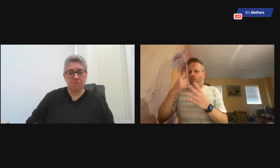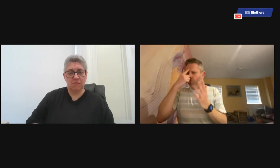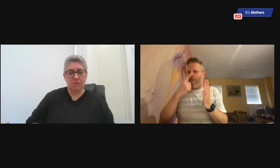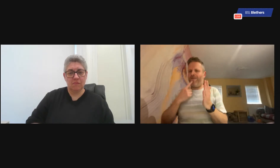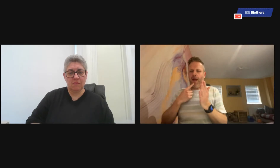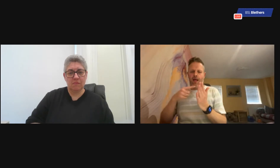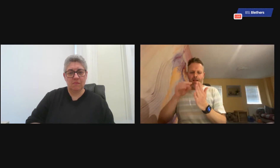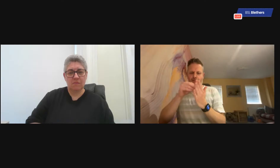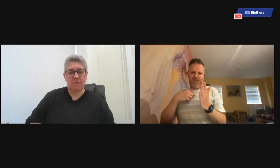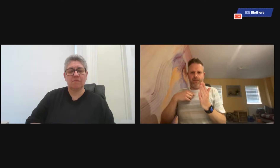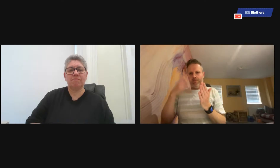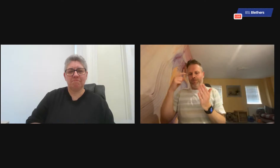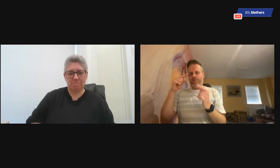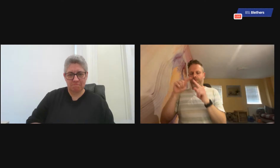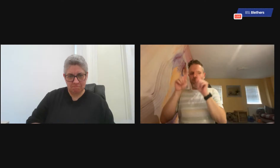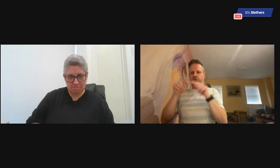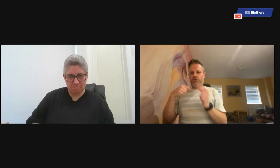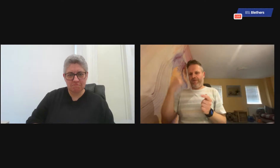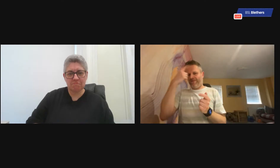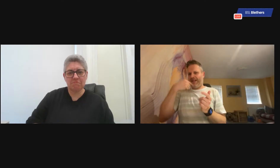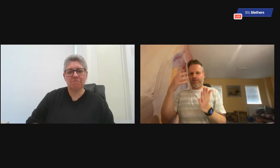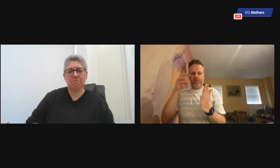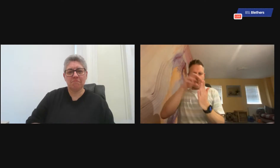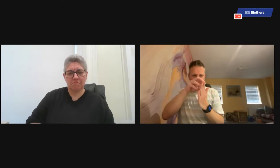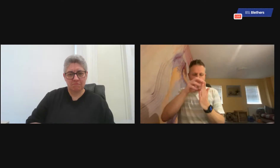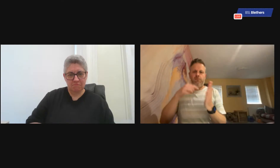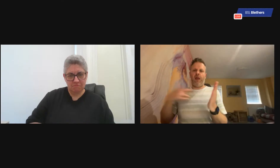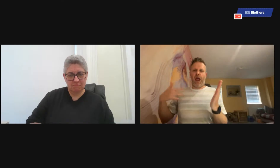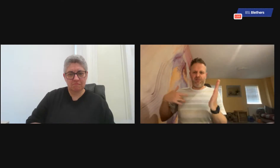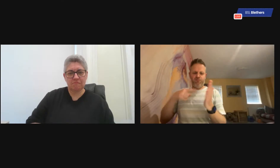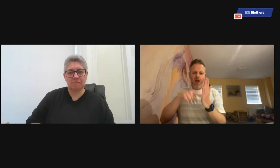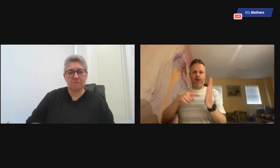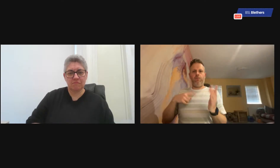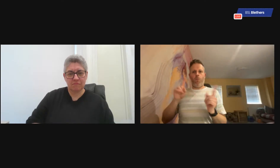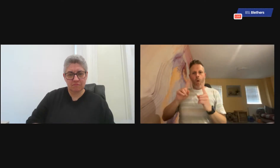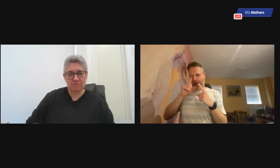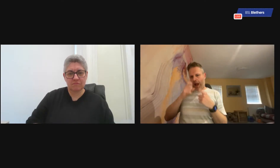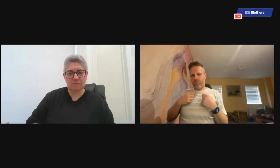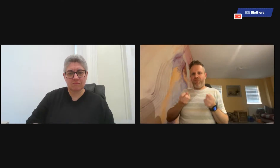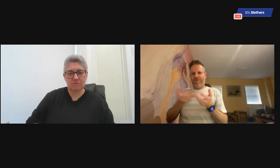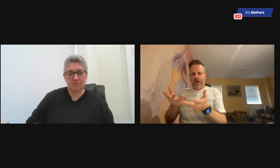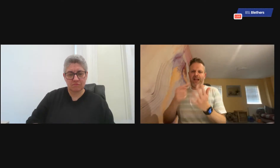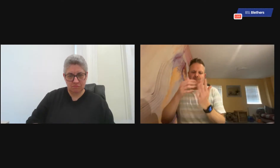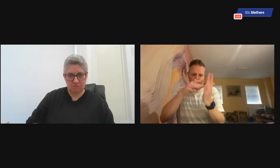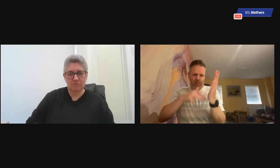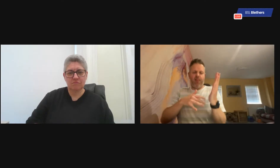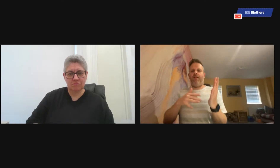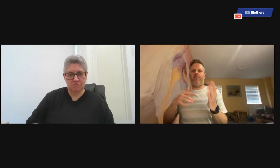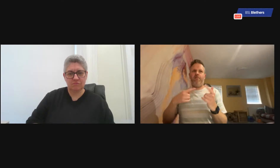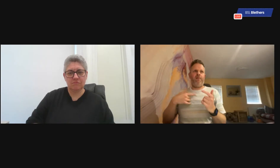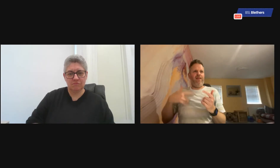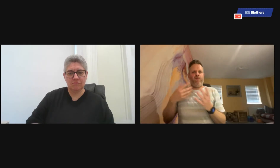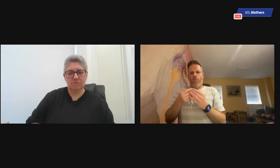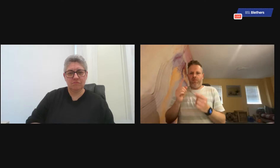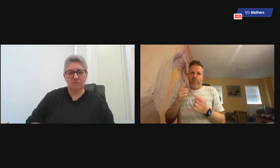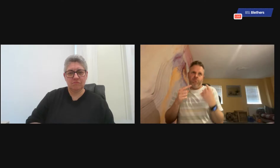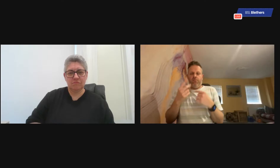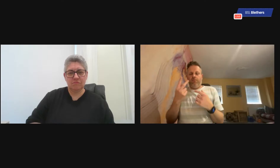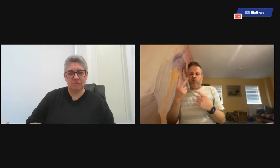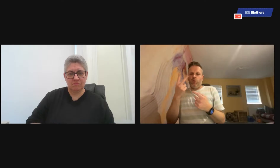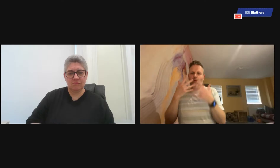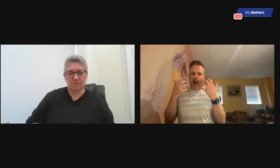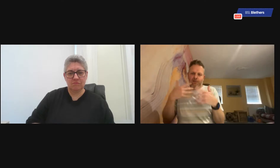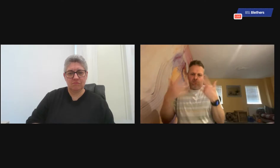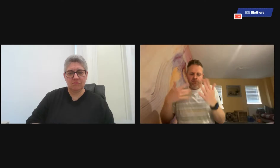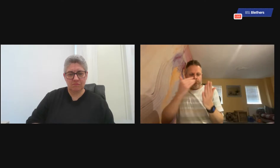group between 4 and 18. And it had my profile, my background, what I'm able to provide,